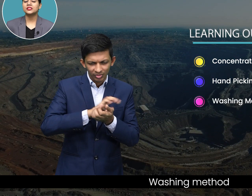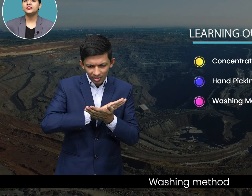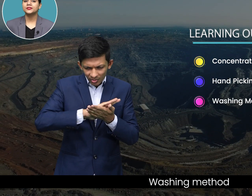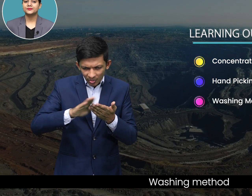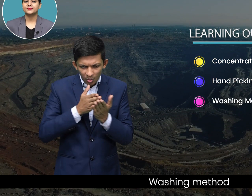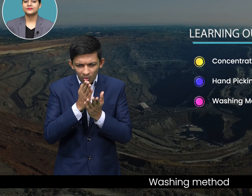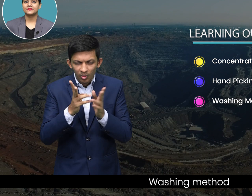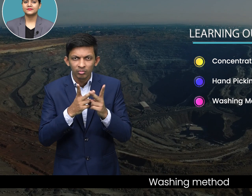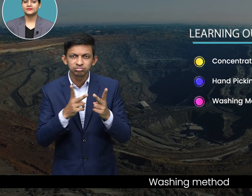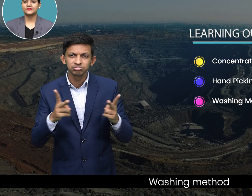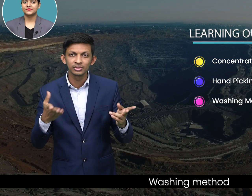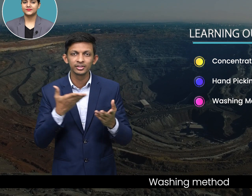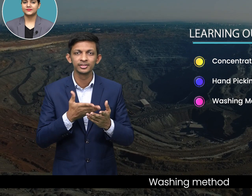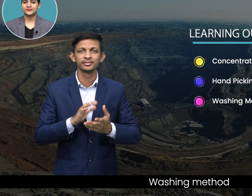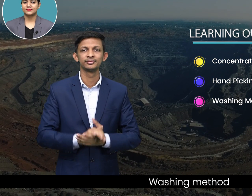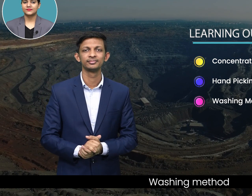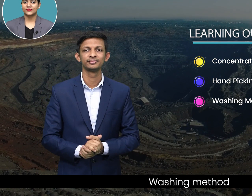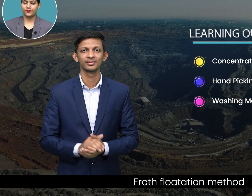Washing method.